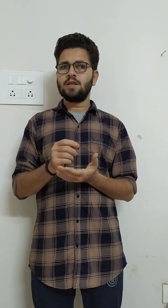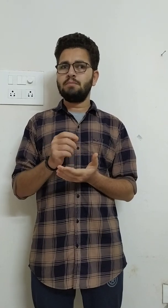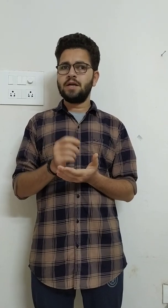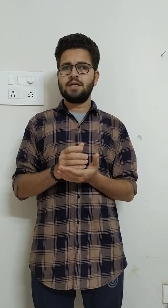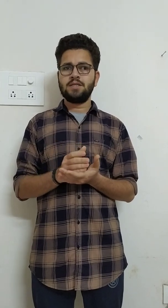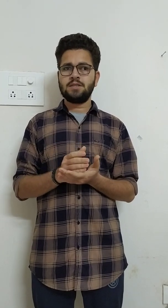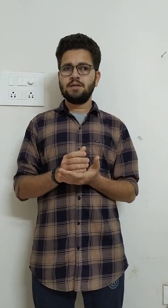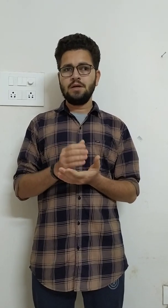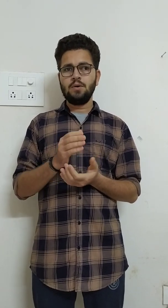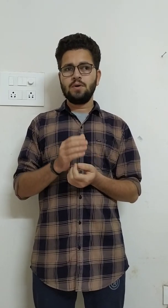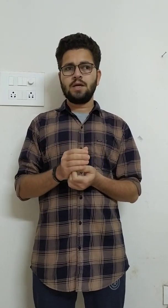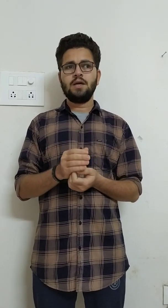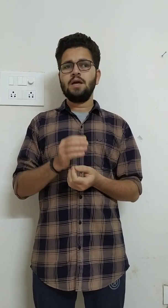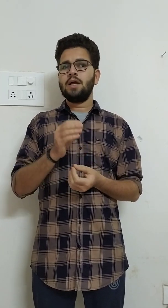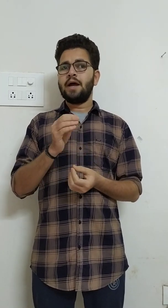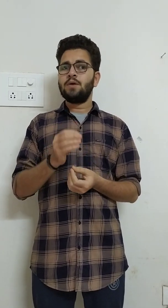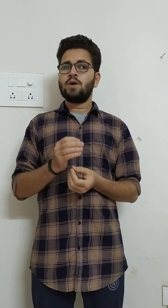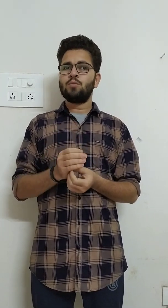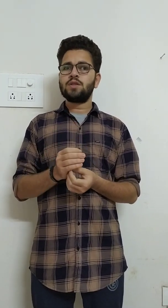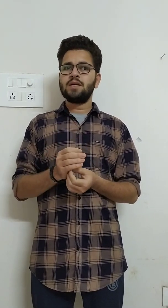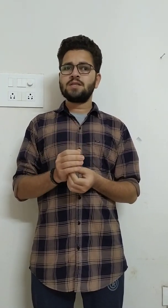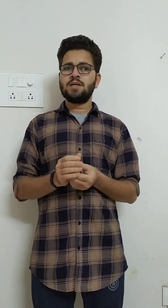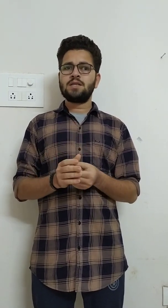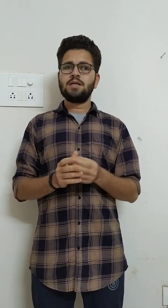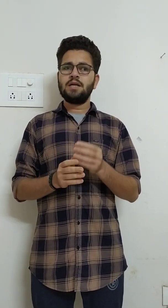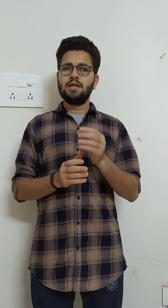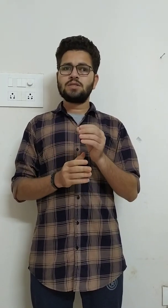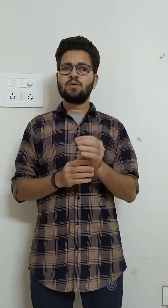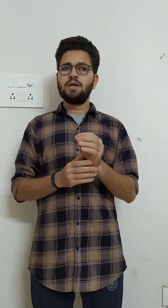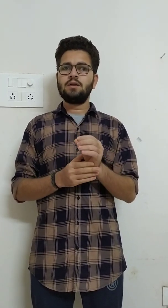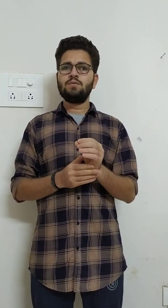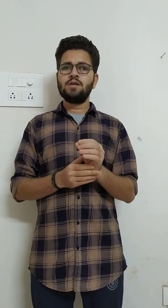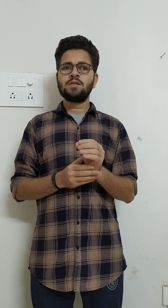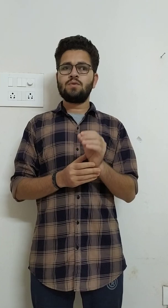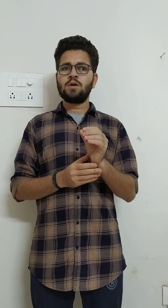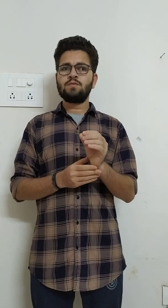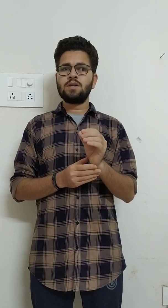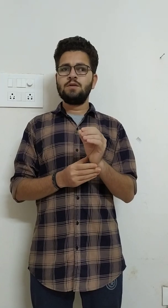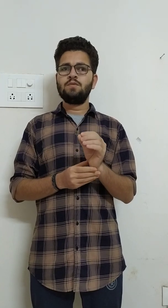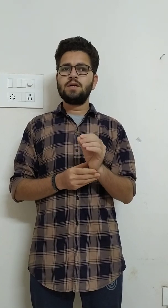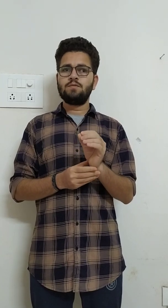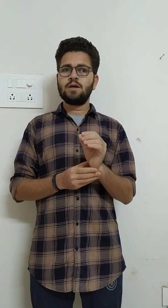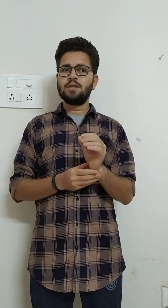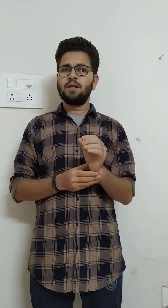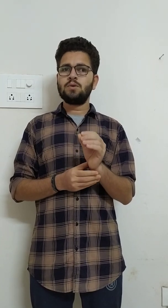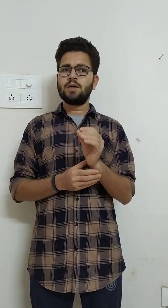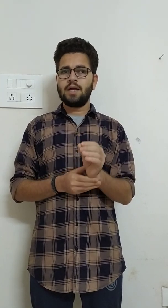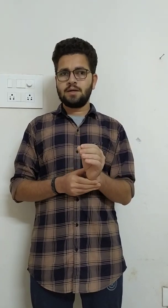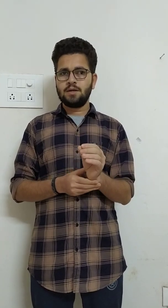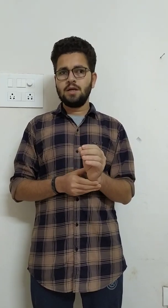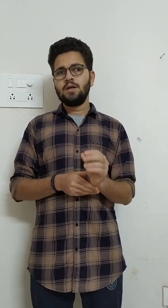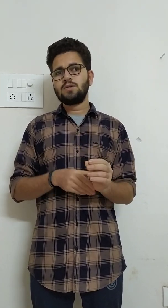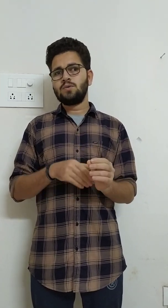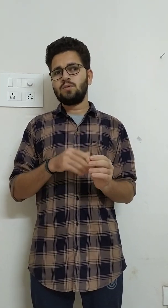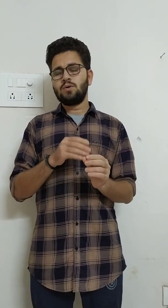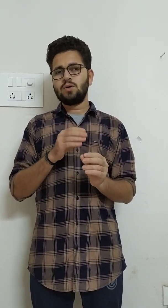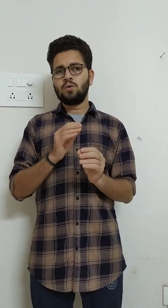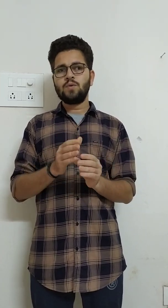the merit list. Okay. And one more thing is that ISRO interview is one of the difficult thing to crack. So don't